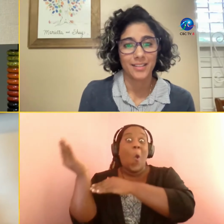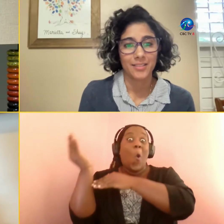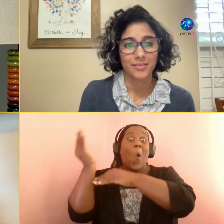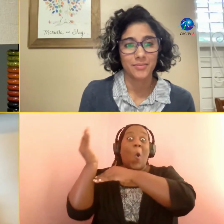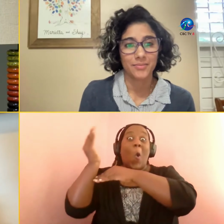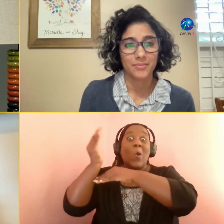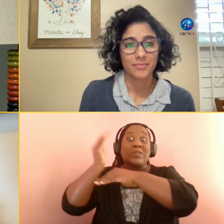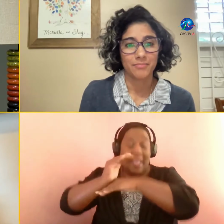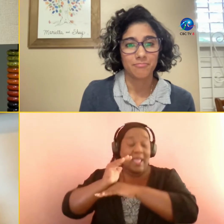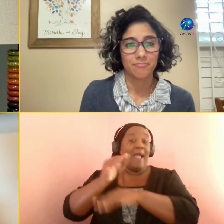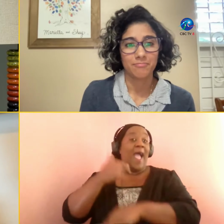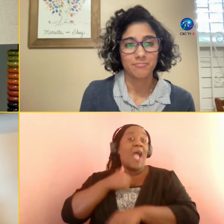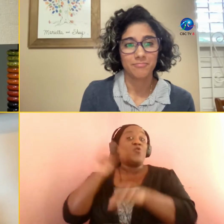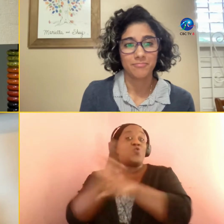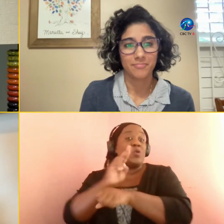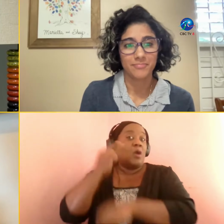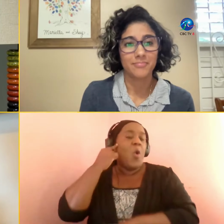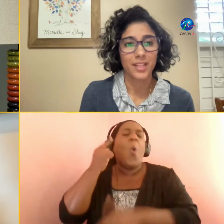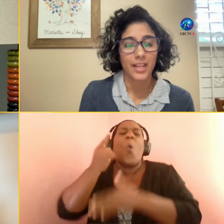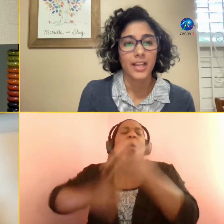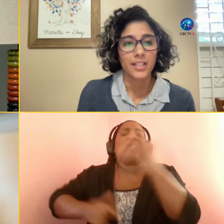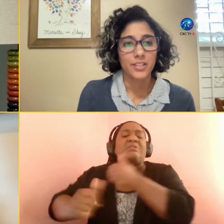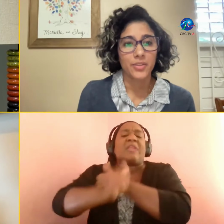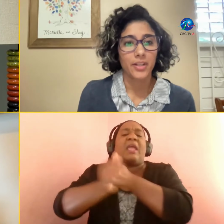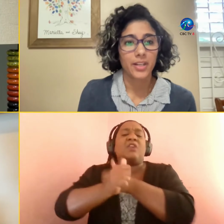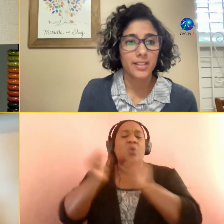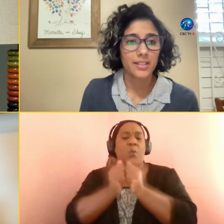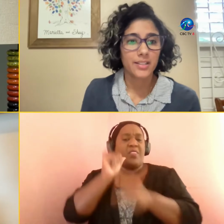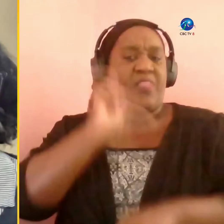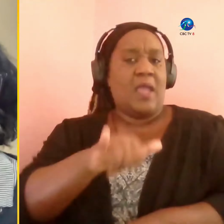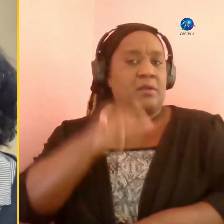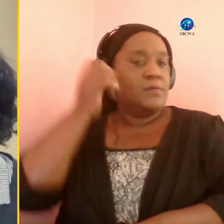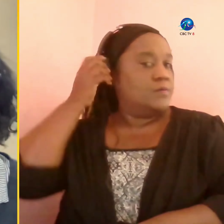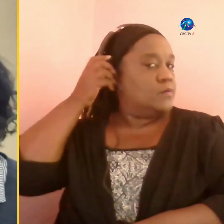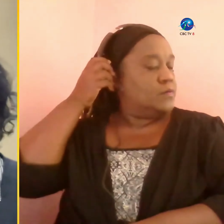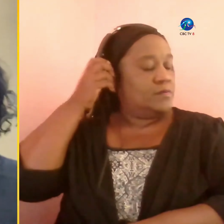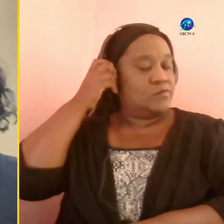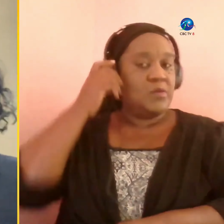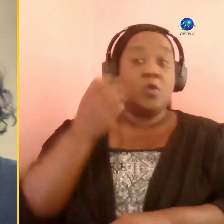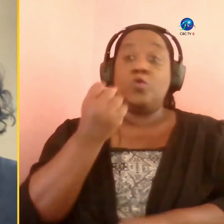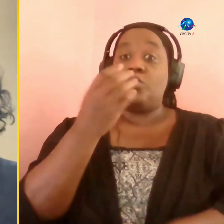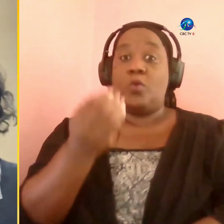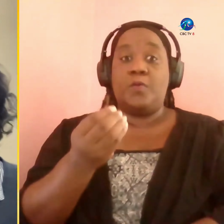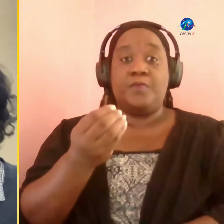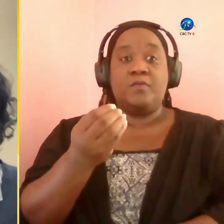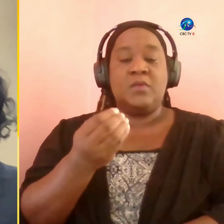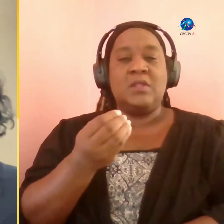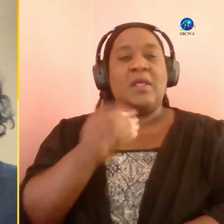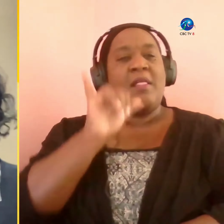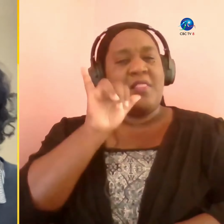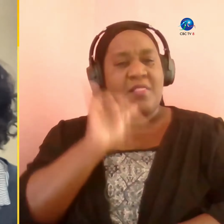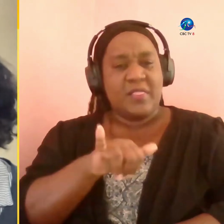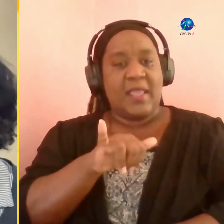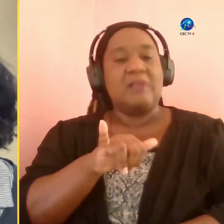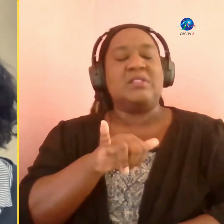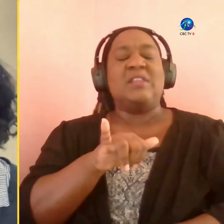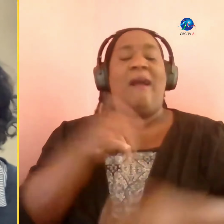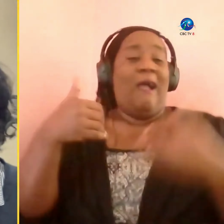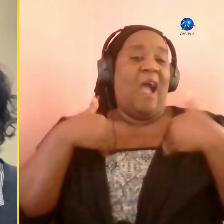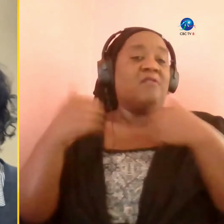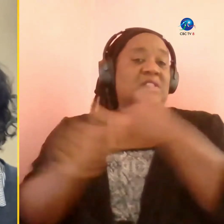The danger the way that's concerned. So there is certainly a danger that's associated with